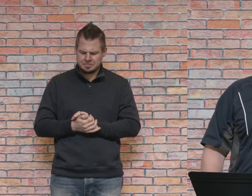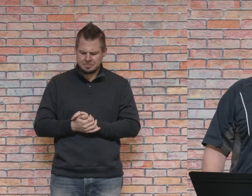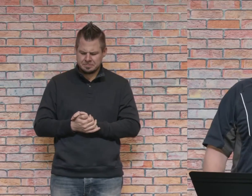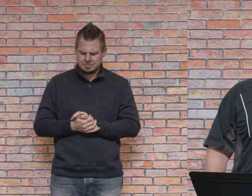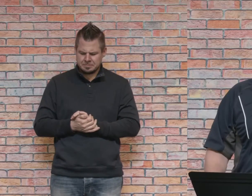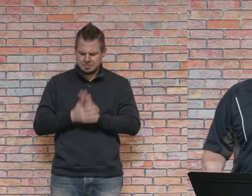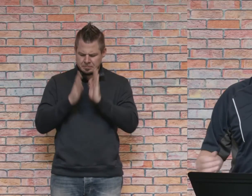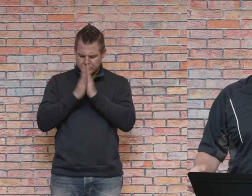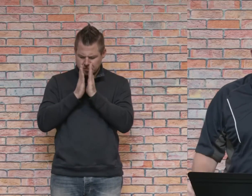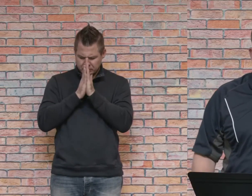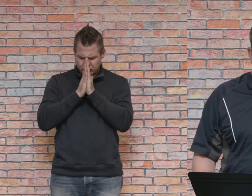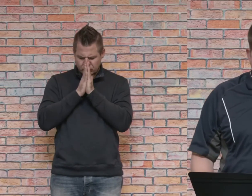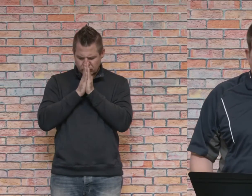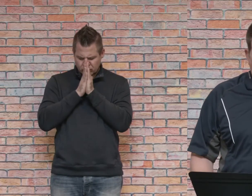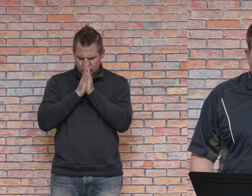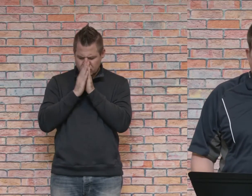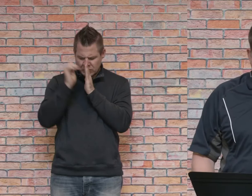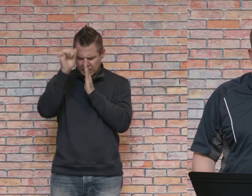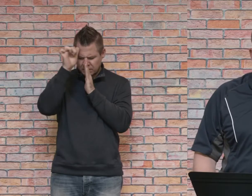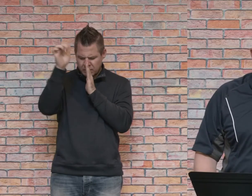Let's pray. And it says, Father God,